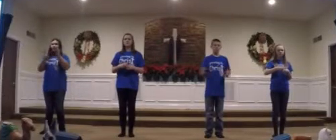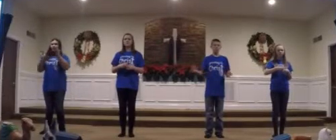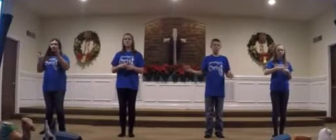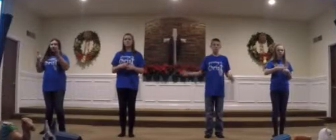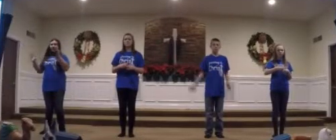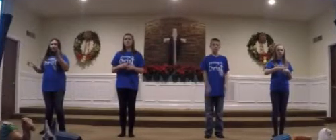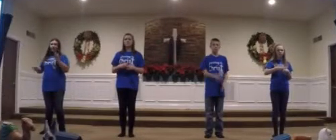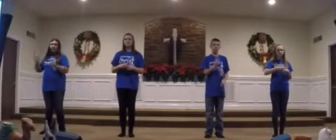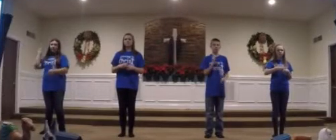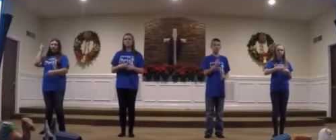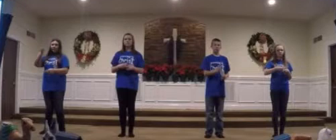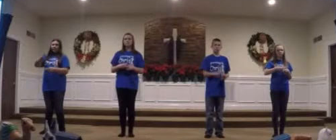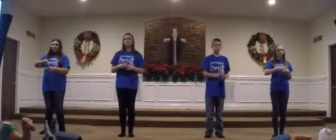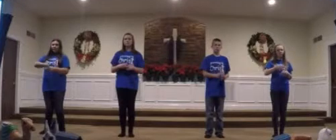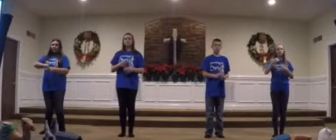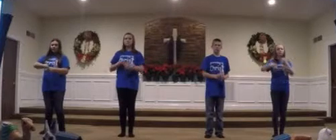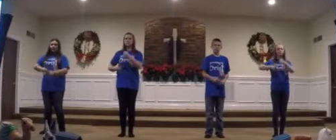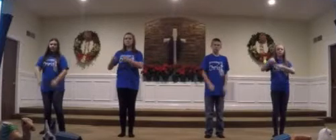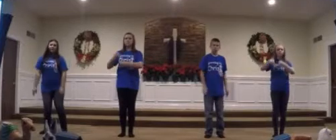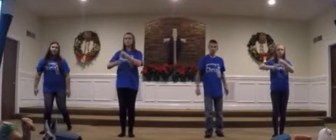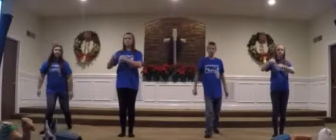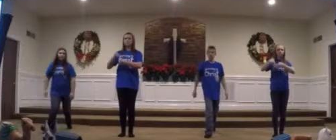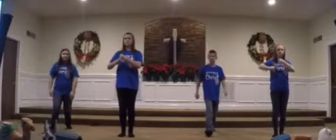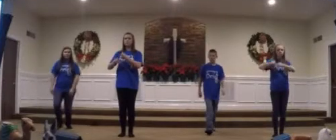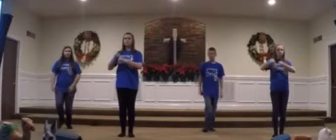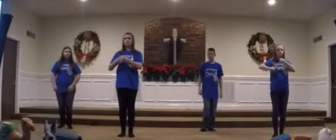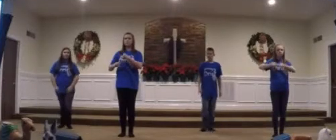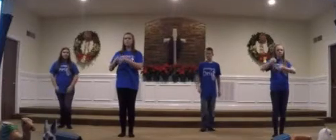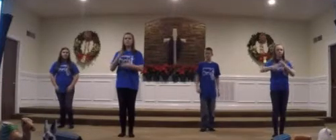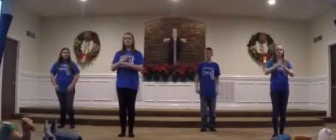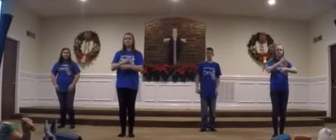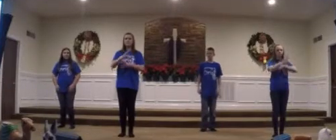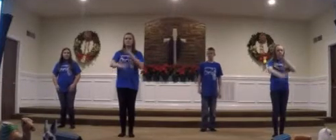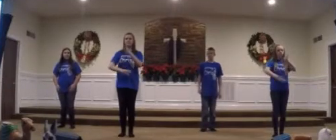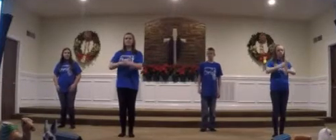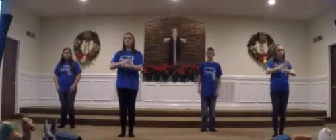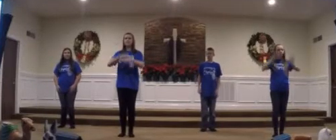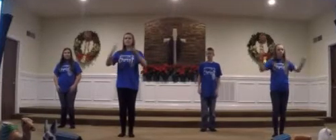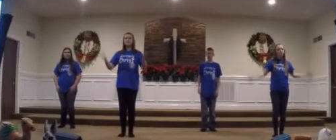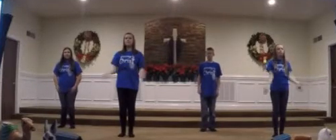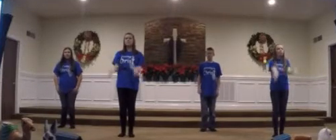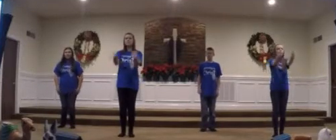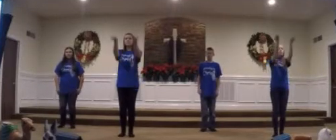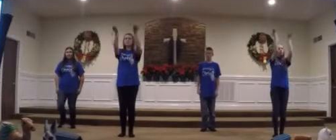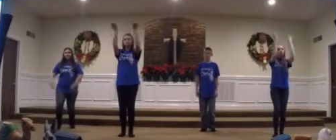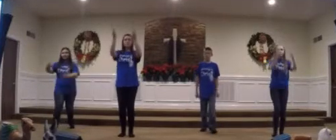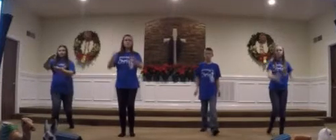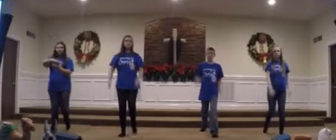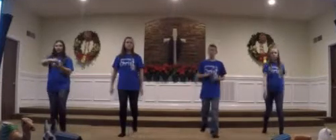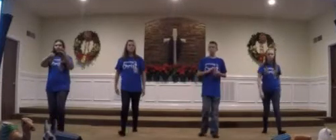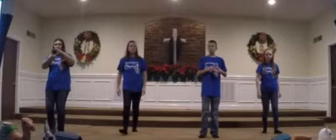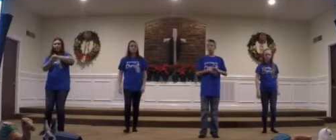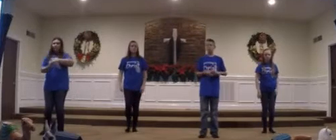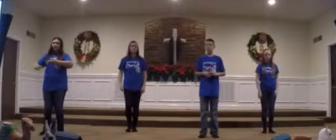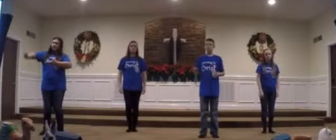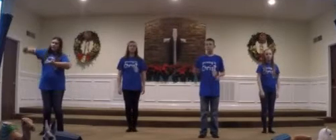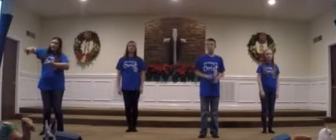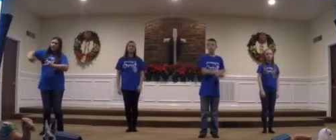faith to your name Joyful of ye nations rise Join the triumph